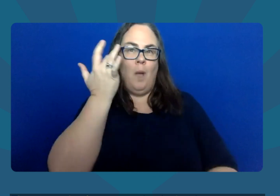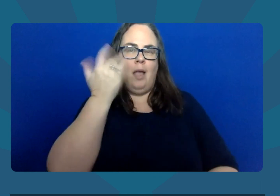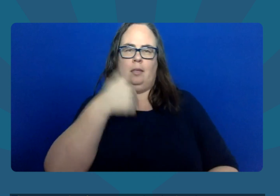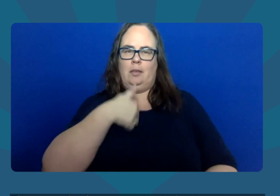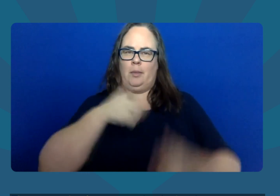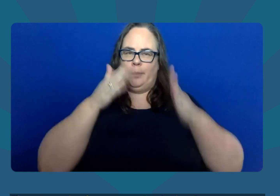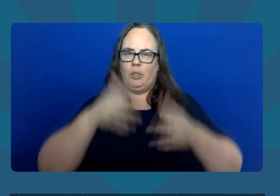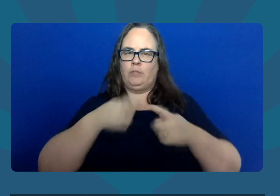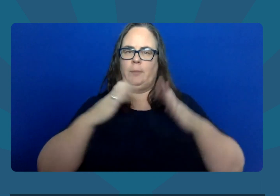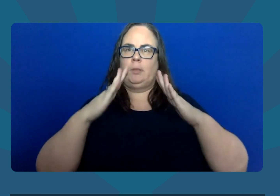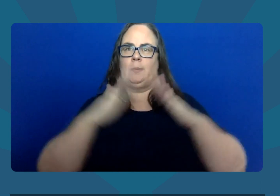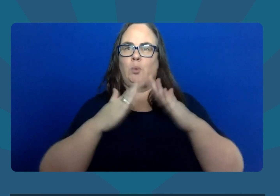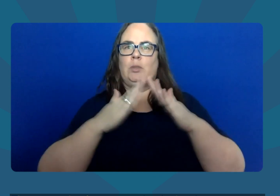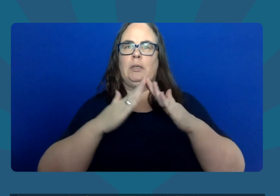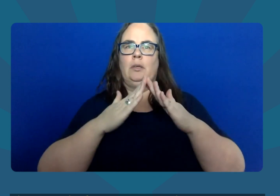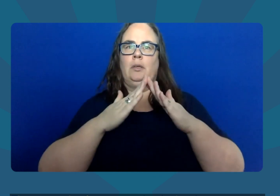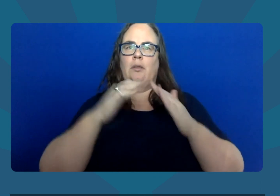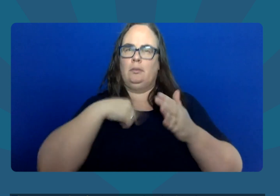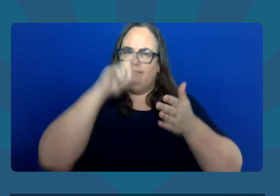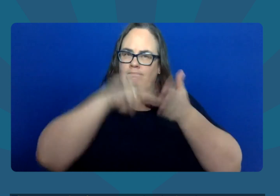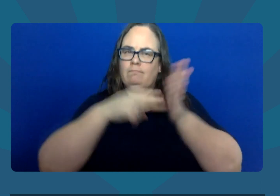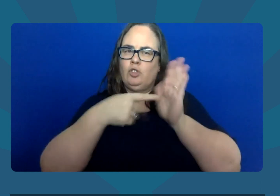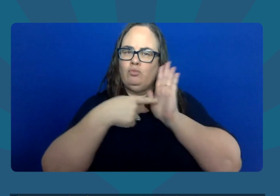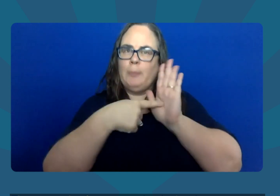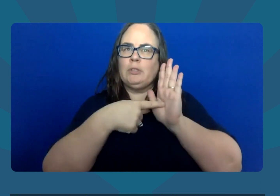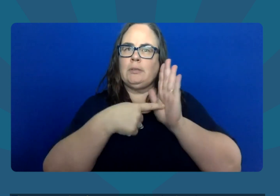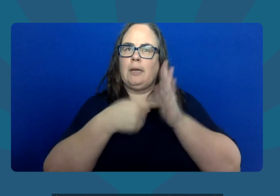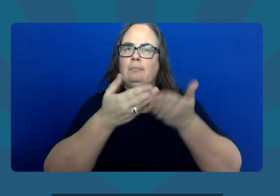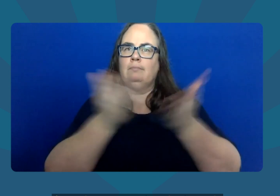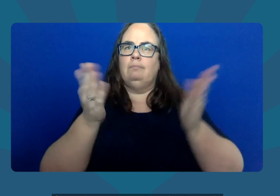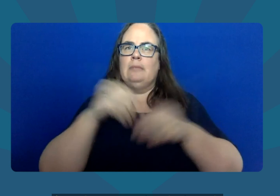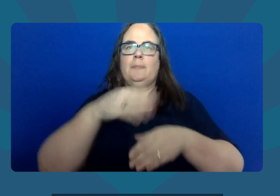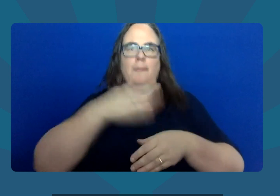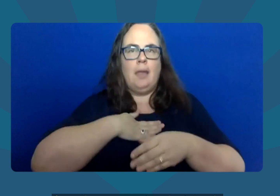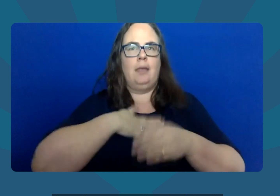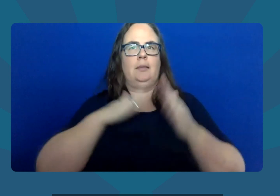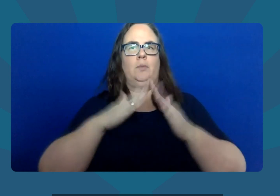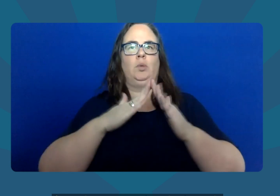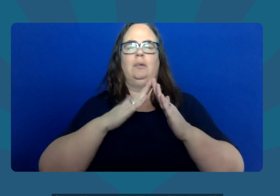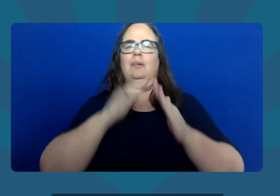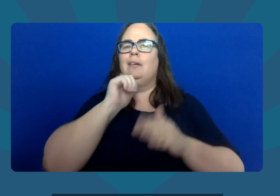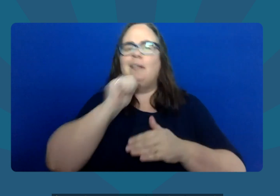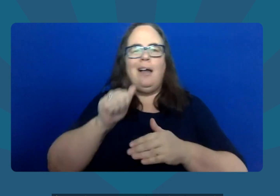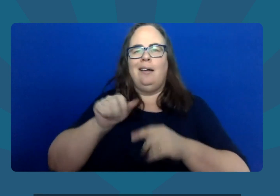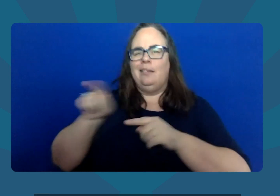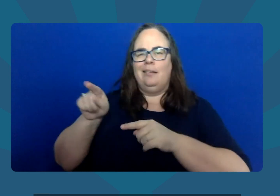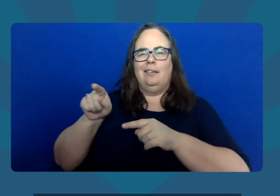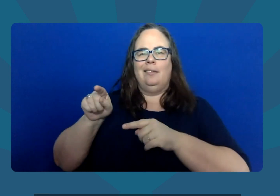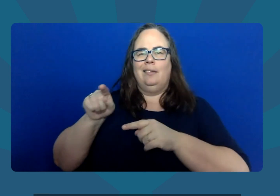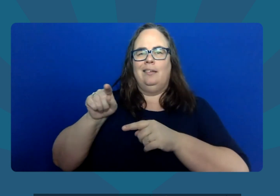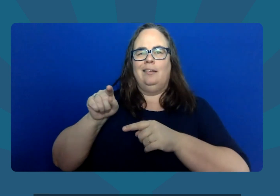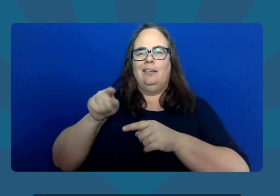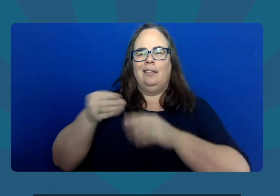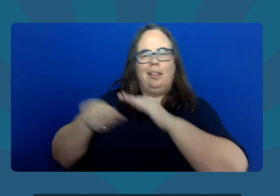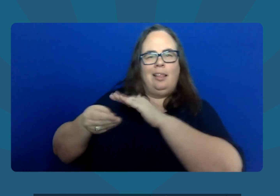The strength of my campaign is that I am a person from the community who intends to